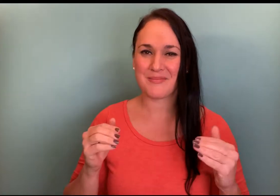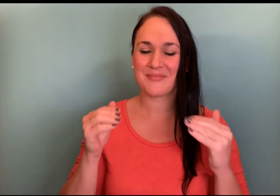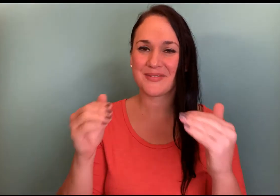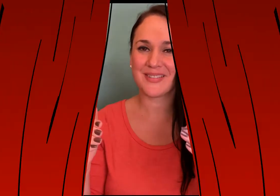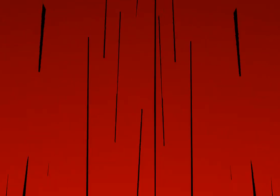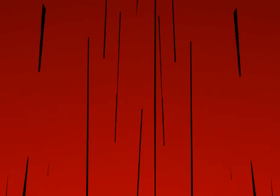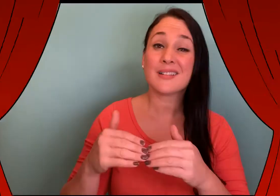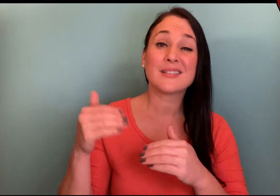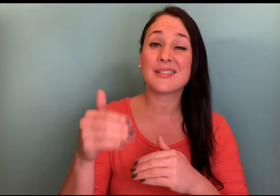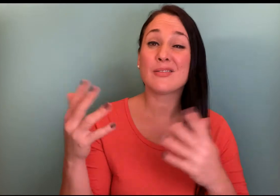you move on.